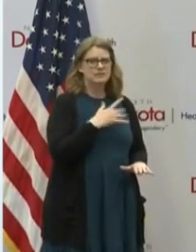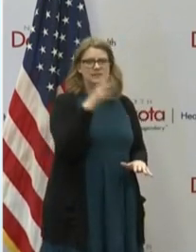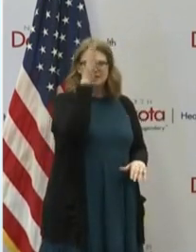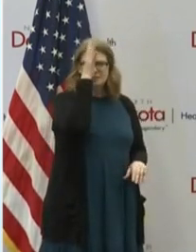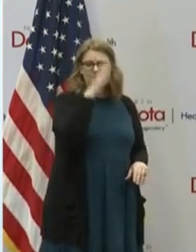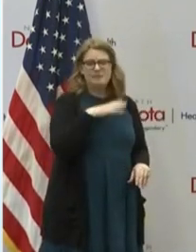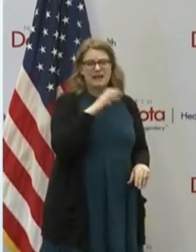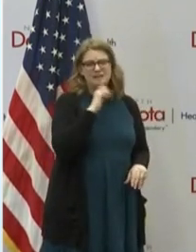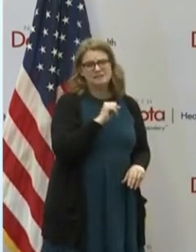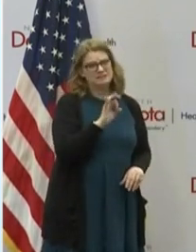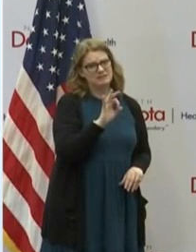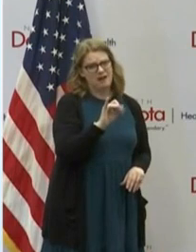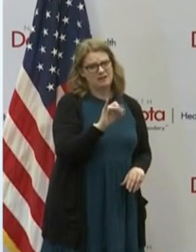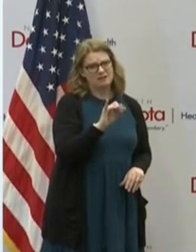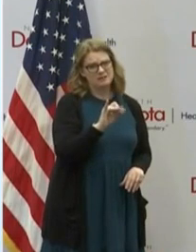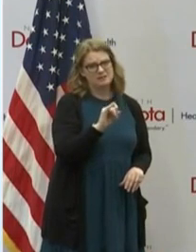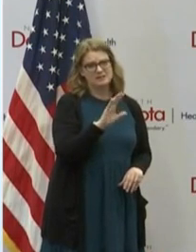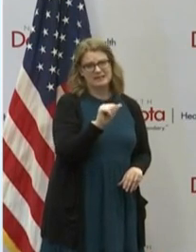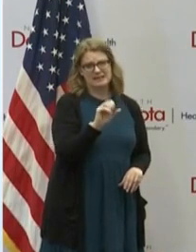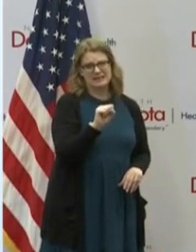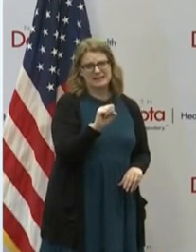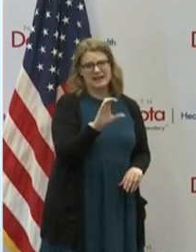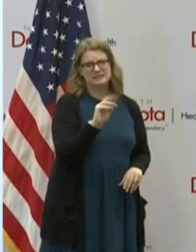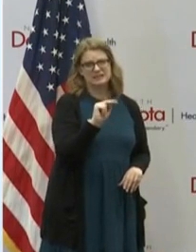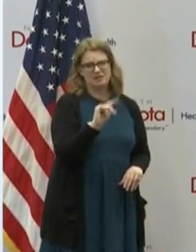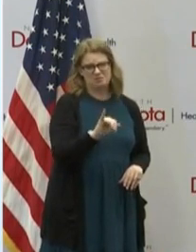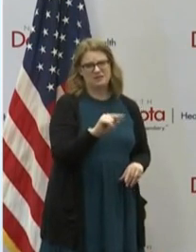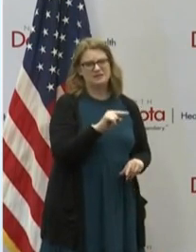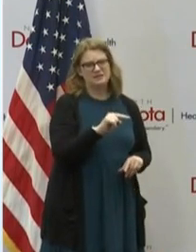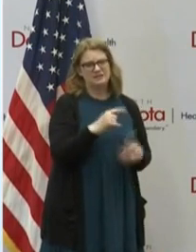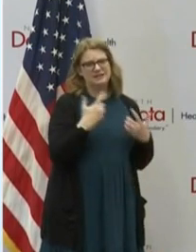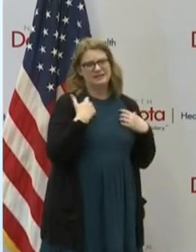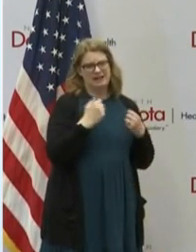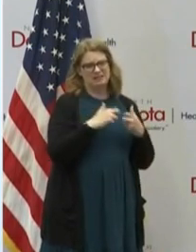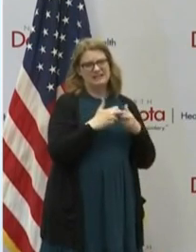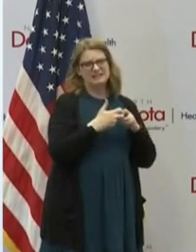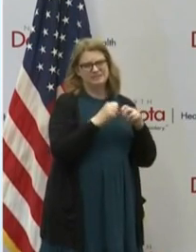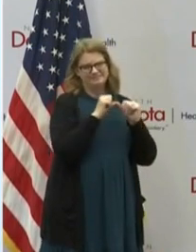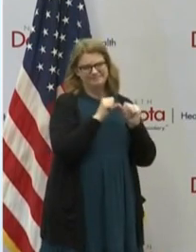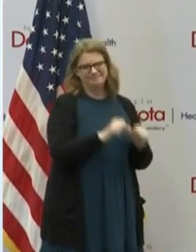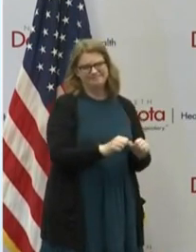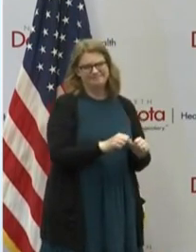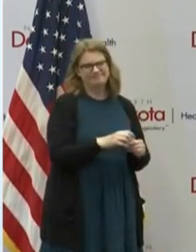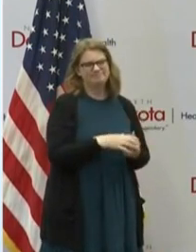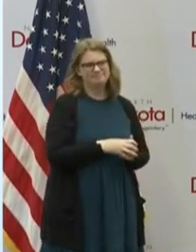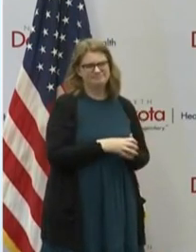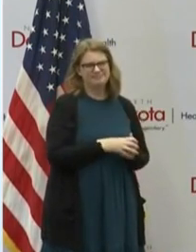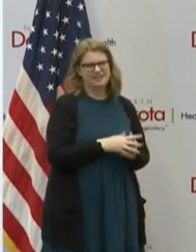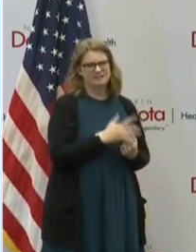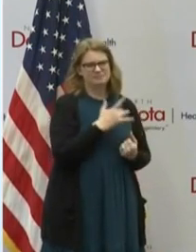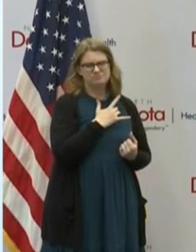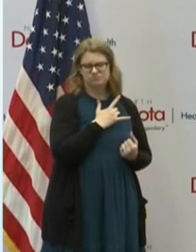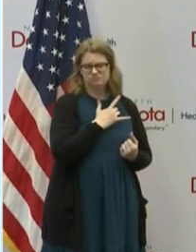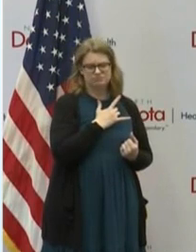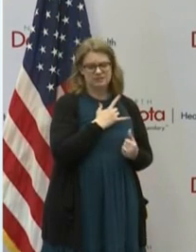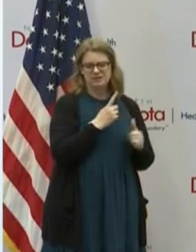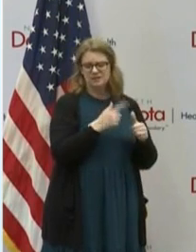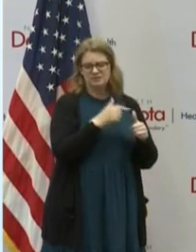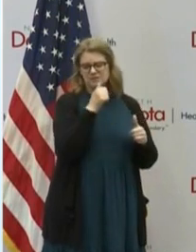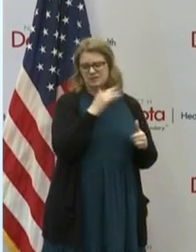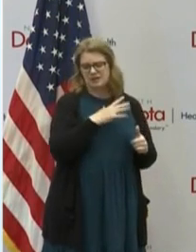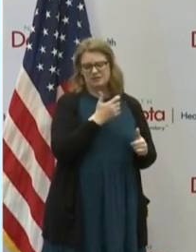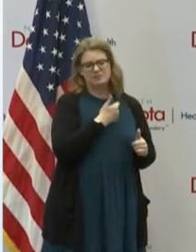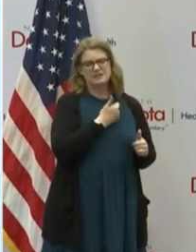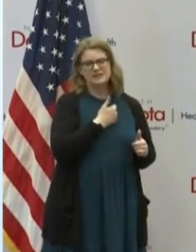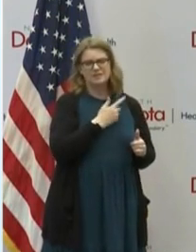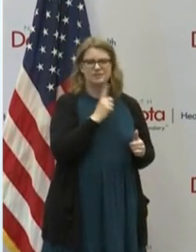man in his 90s in Cass County with underlying health conditions. And again, as always, from the First Lady and myself,